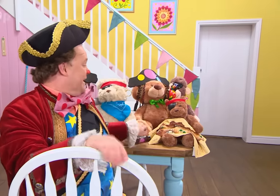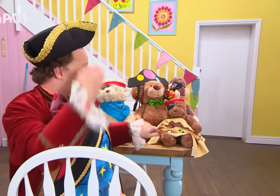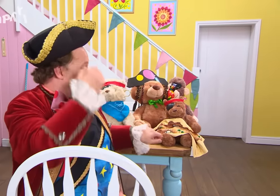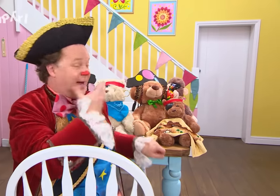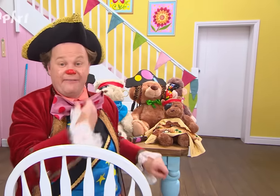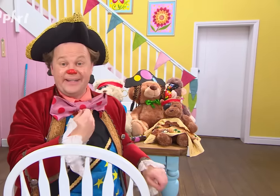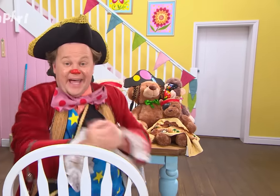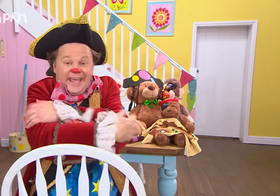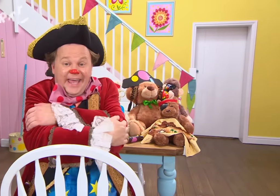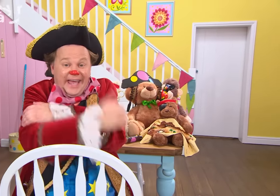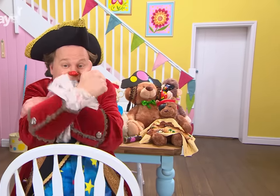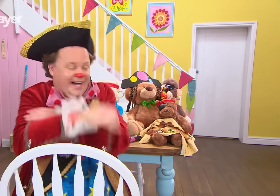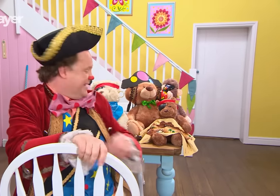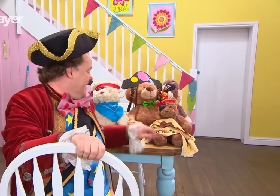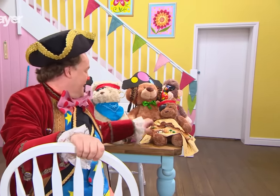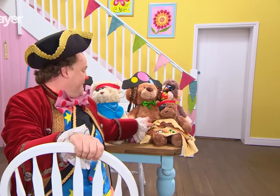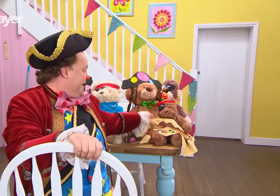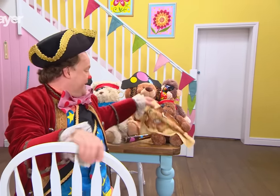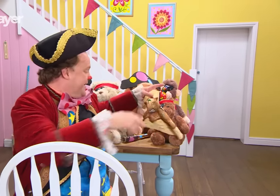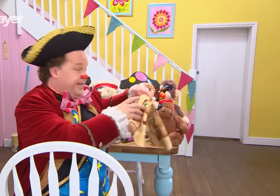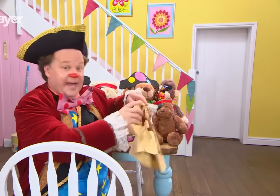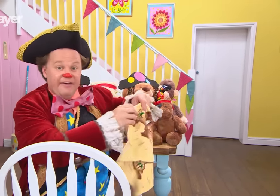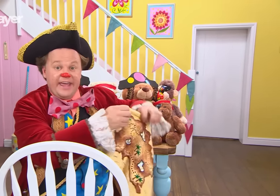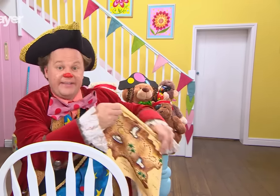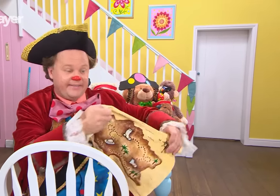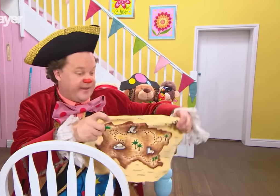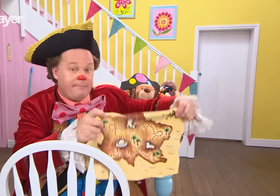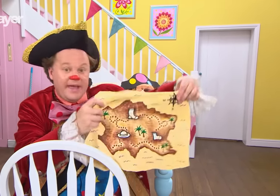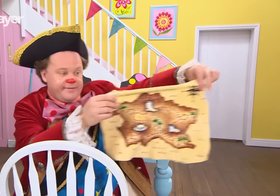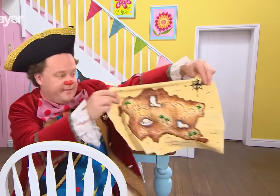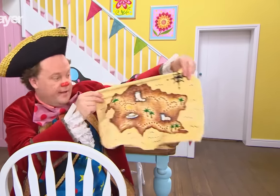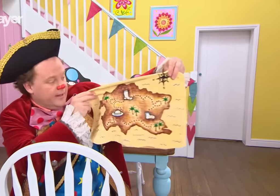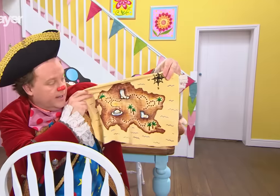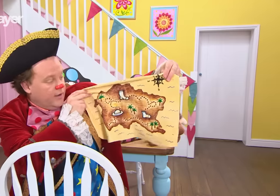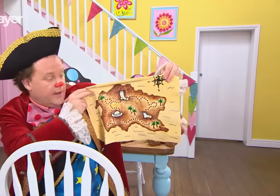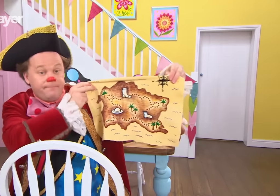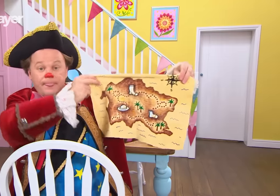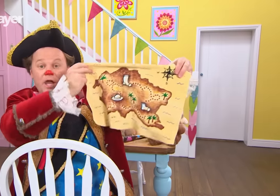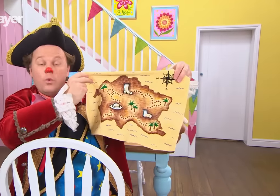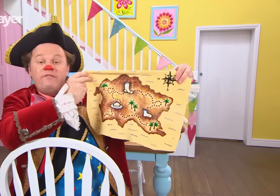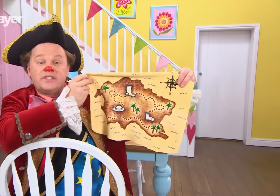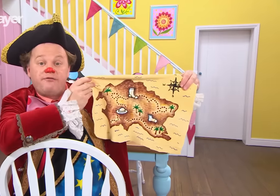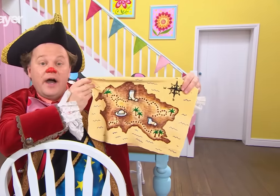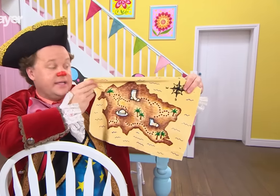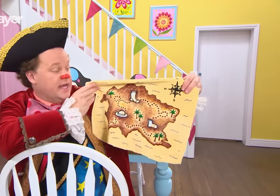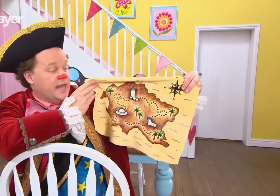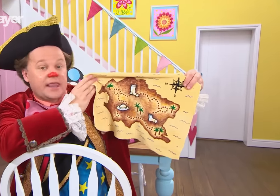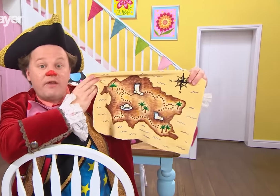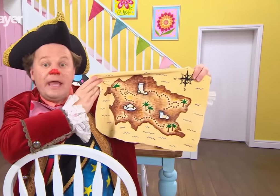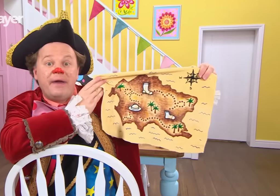Thanks, Pirate Teddy! Right, here it is, shipmates. Look, we've got to find three